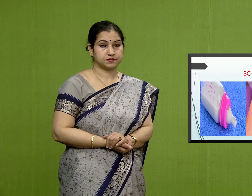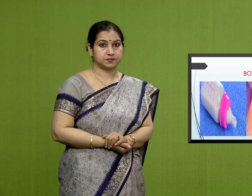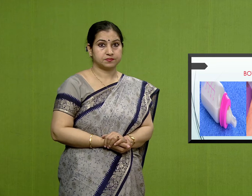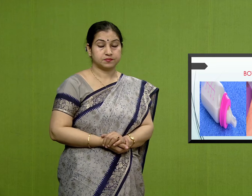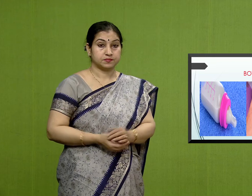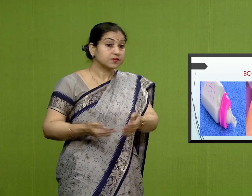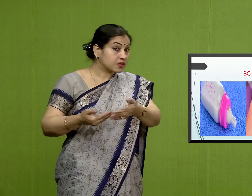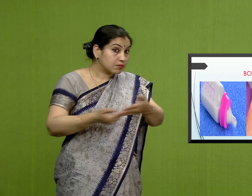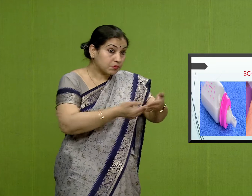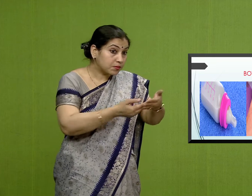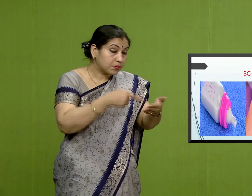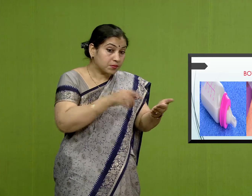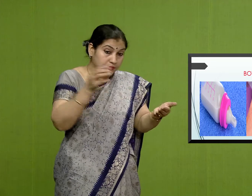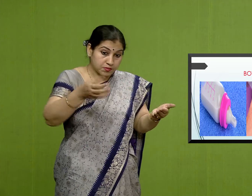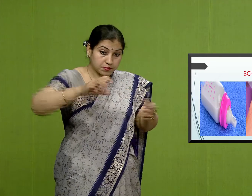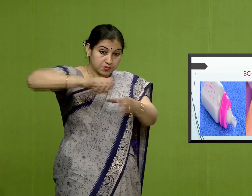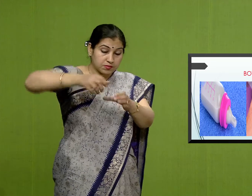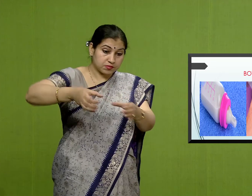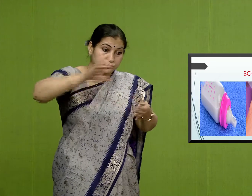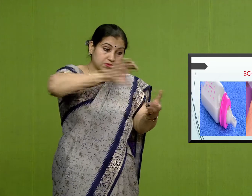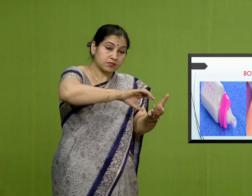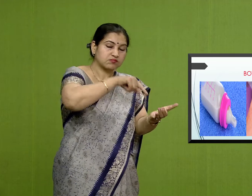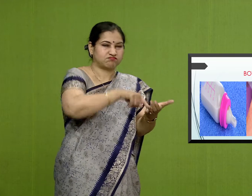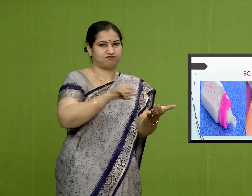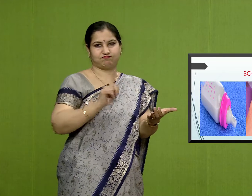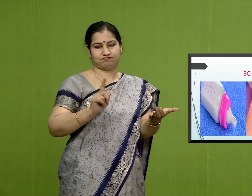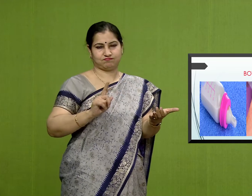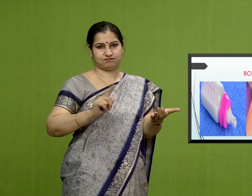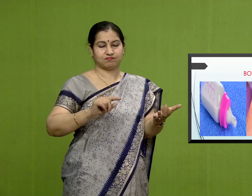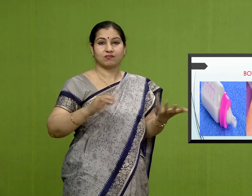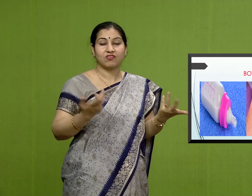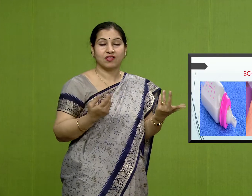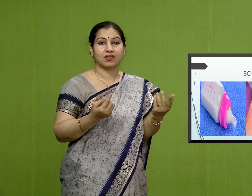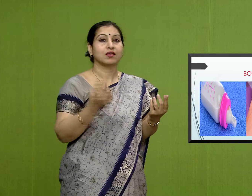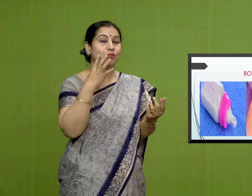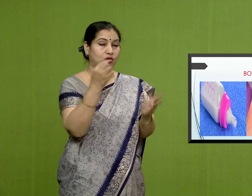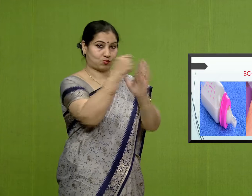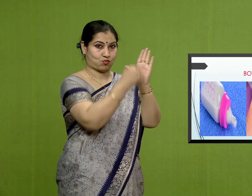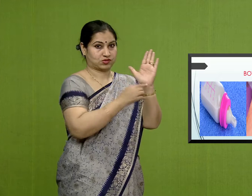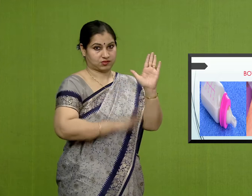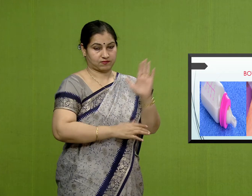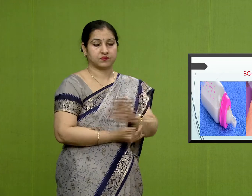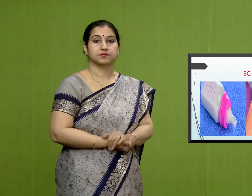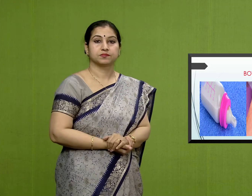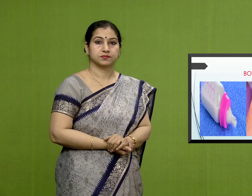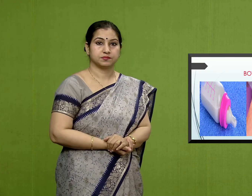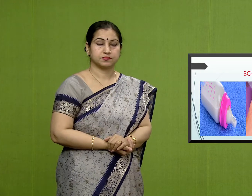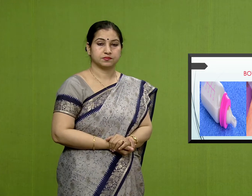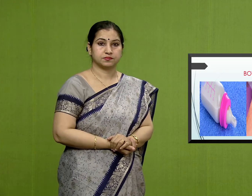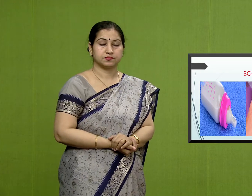Bottle feeding is discouraged due to following reasons: high risk